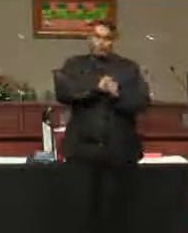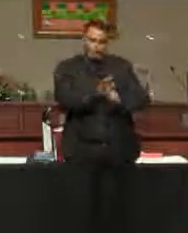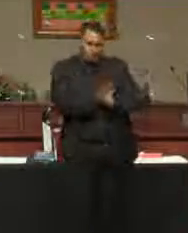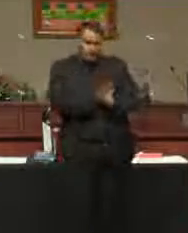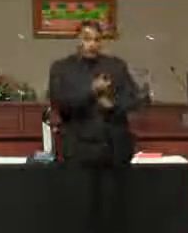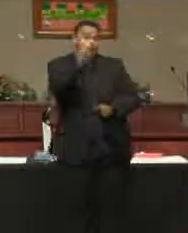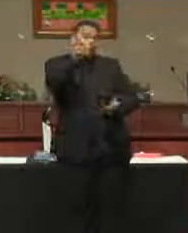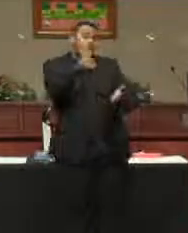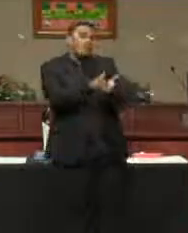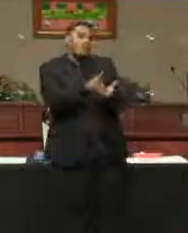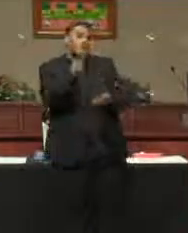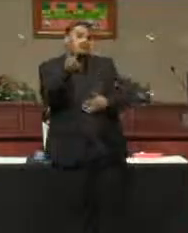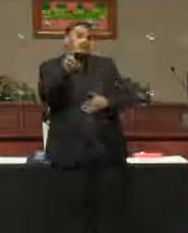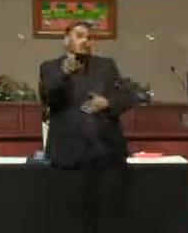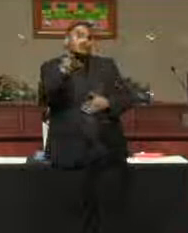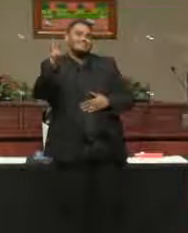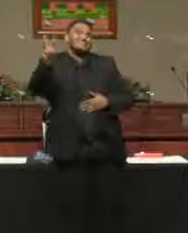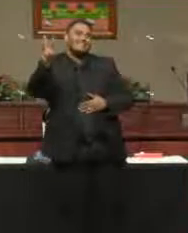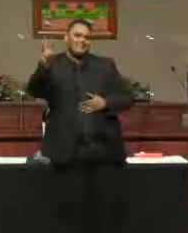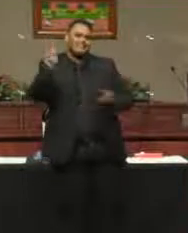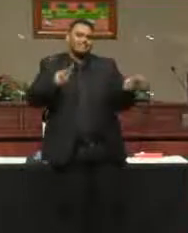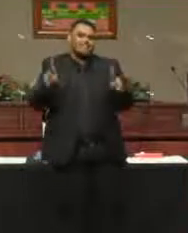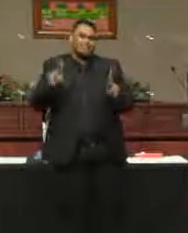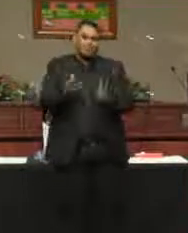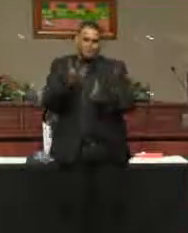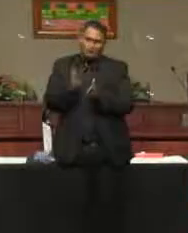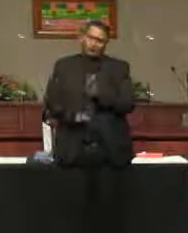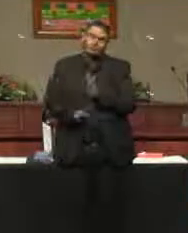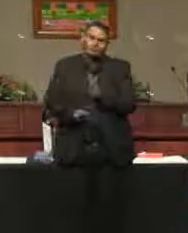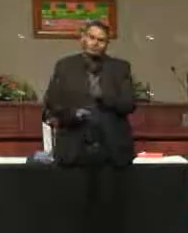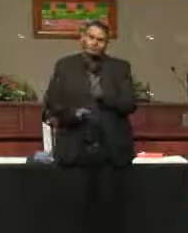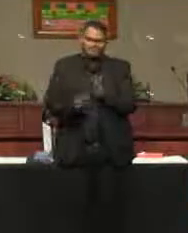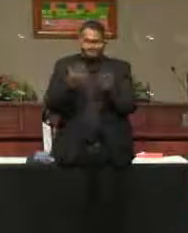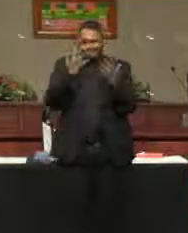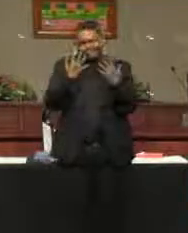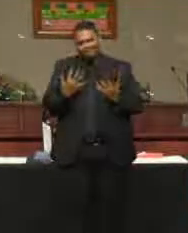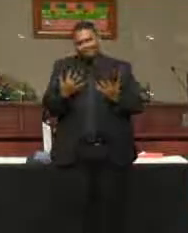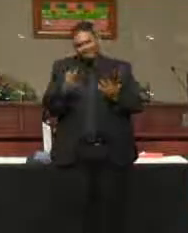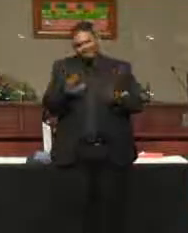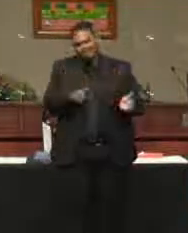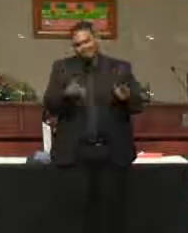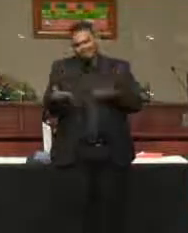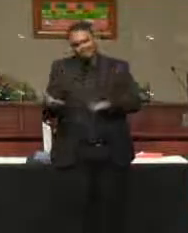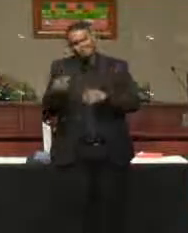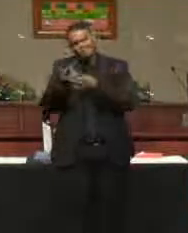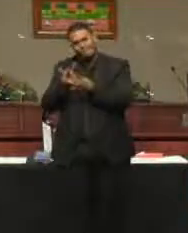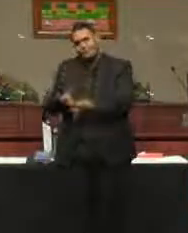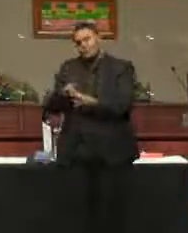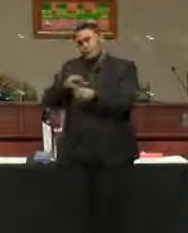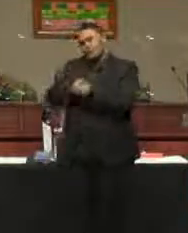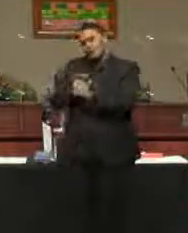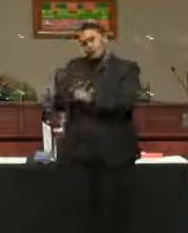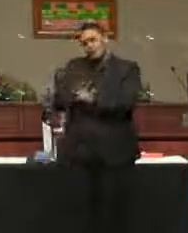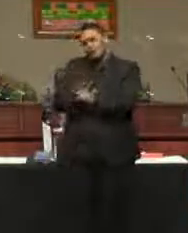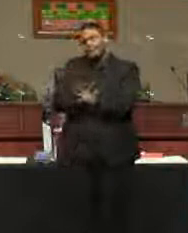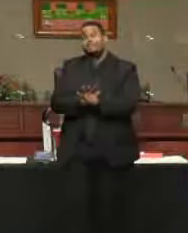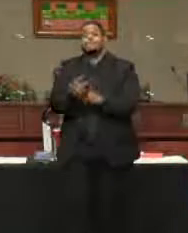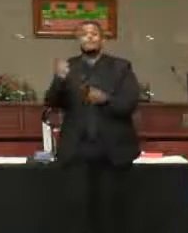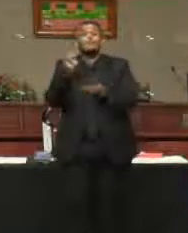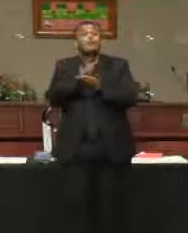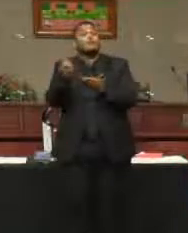1,206 residents, unfortunately, have died of the coronavirus. Our 14-day positivity rate